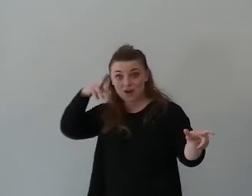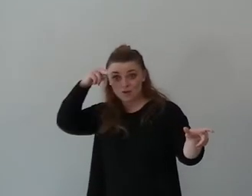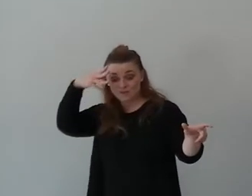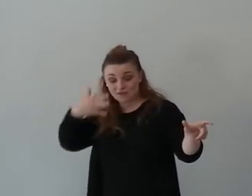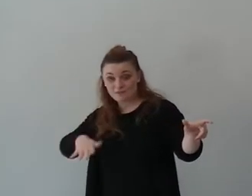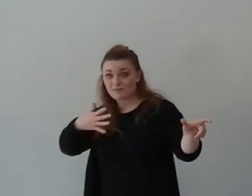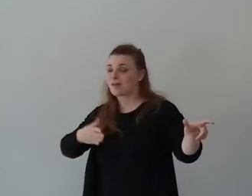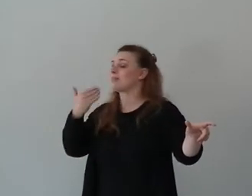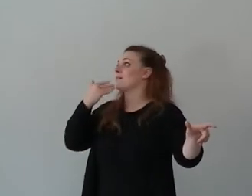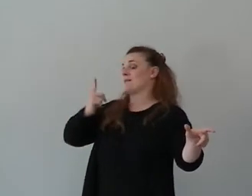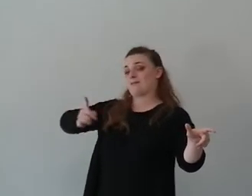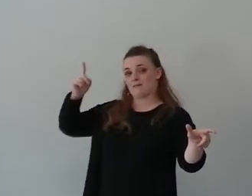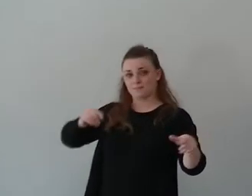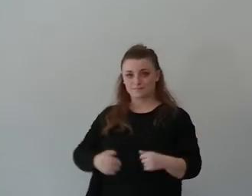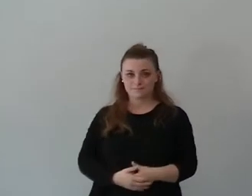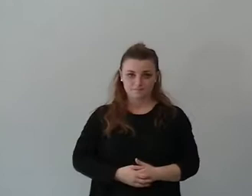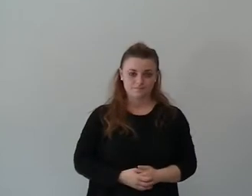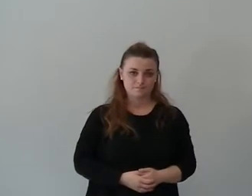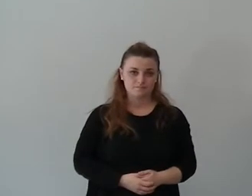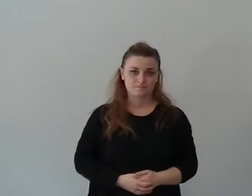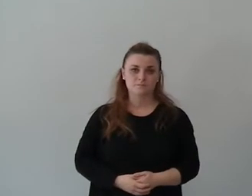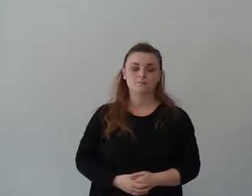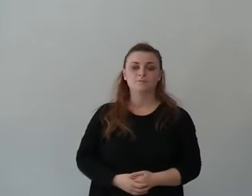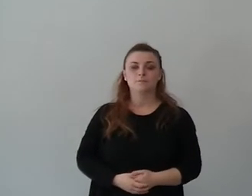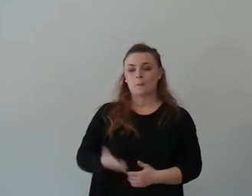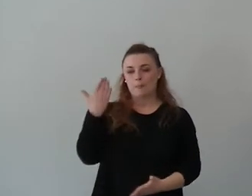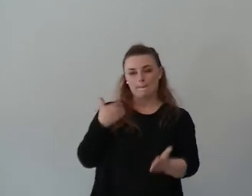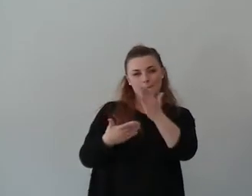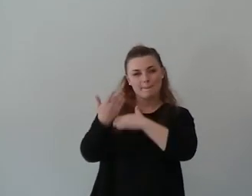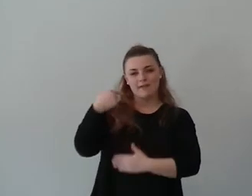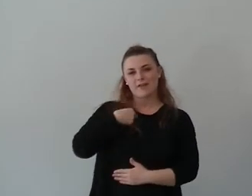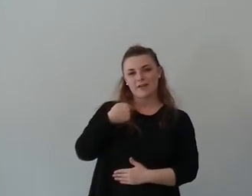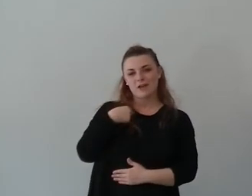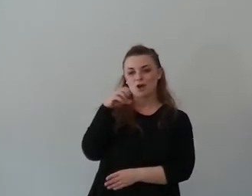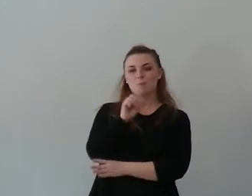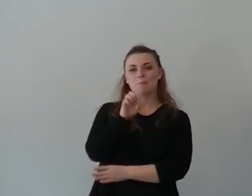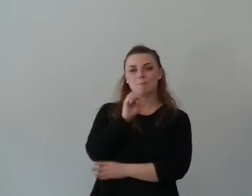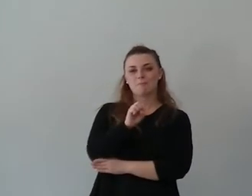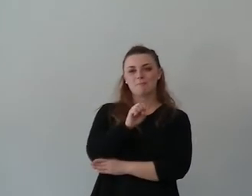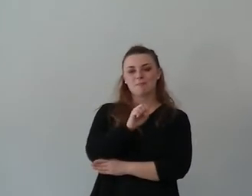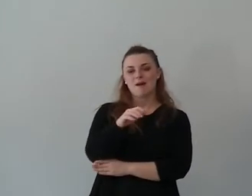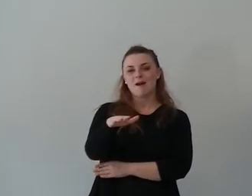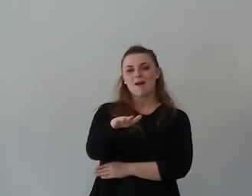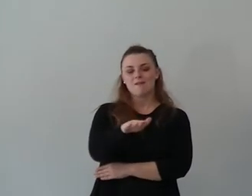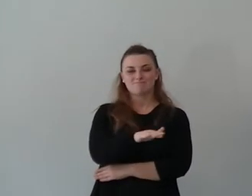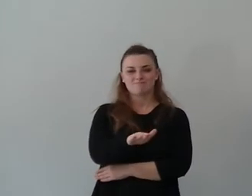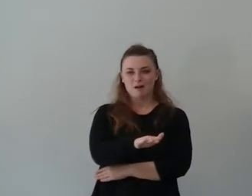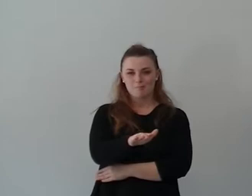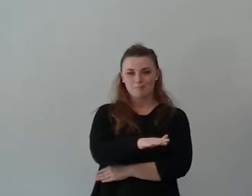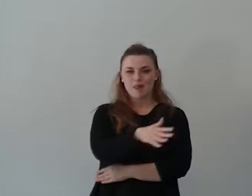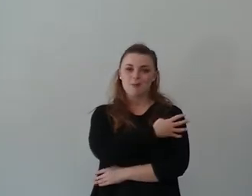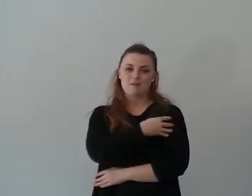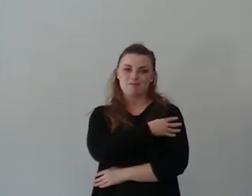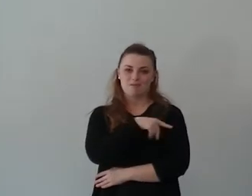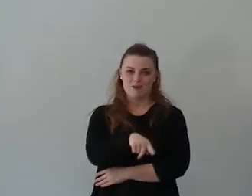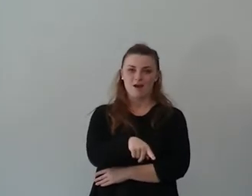pencils. Una volta ero una maestra elementare, quindi le matite mi piacciono. I want you to take this